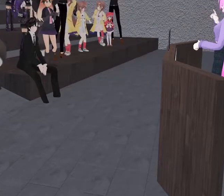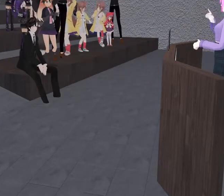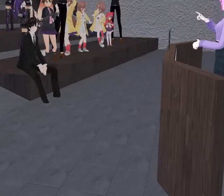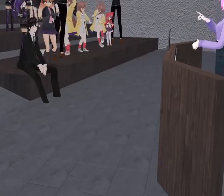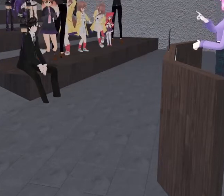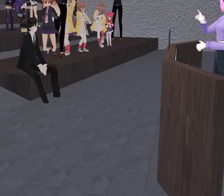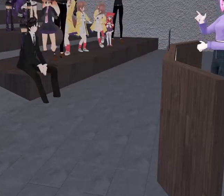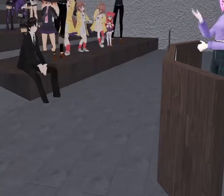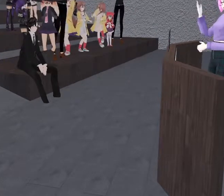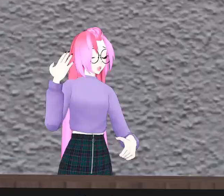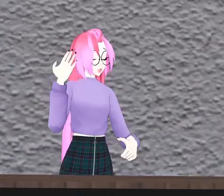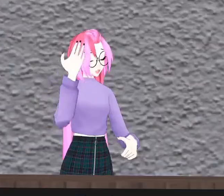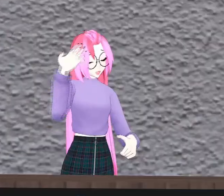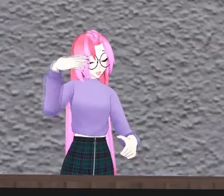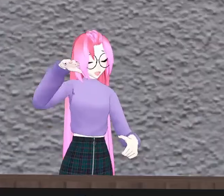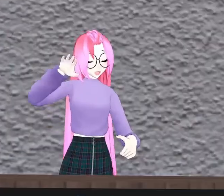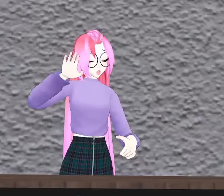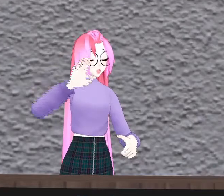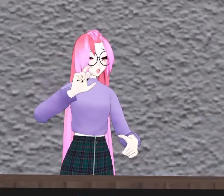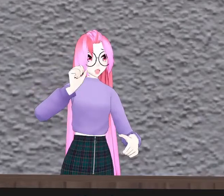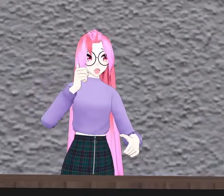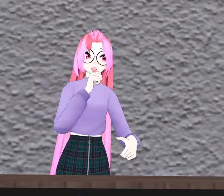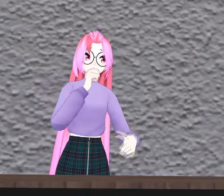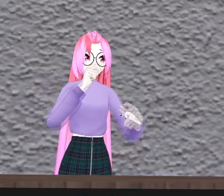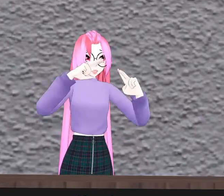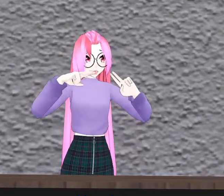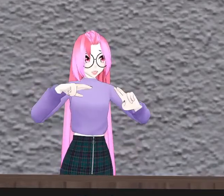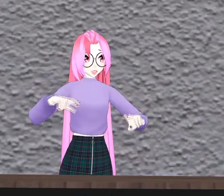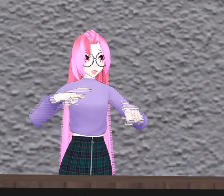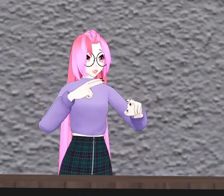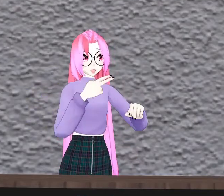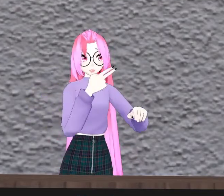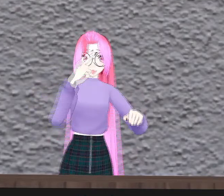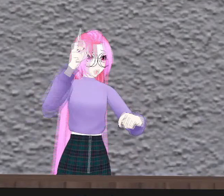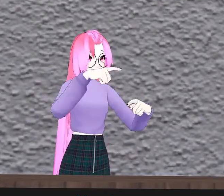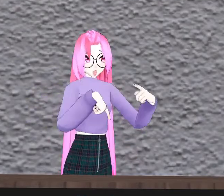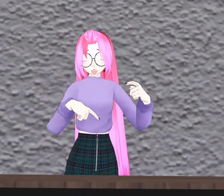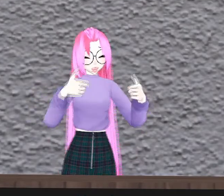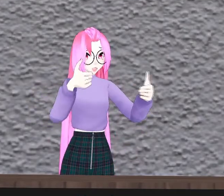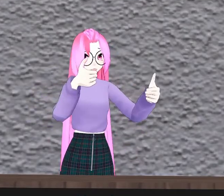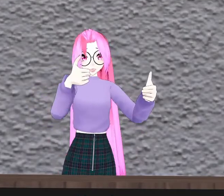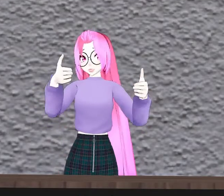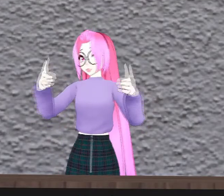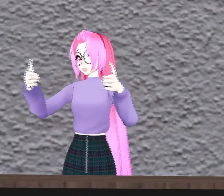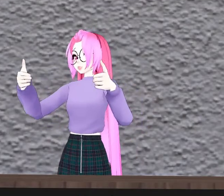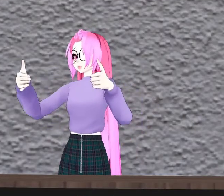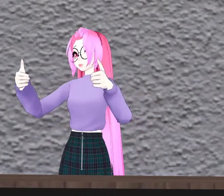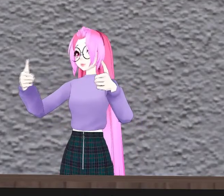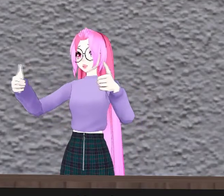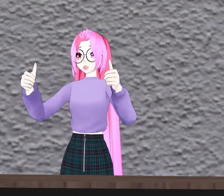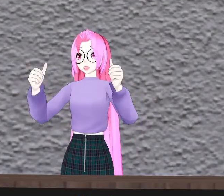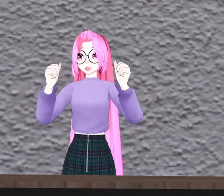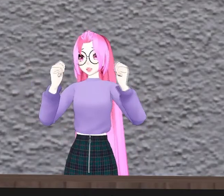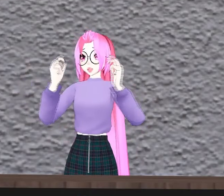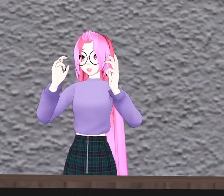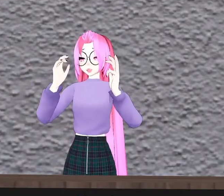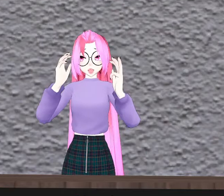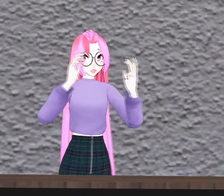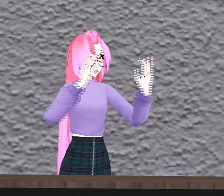right. So before, if you guys didn't know, all non-index users could not do this. It would be a relaxed hand